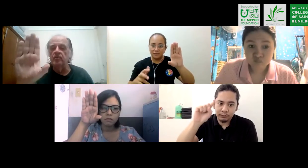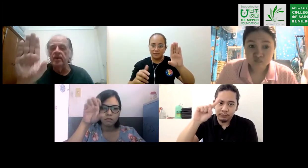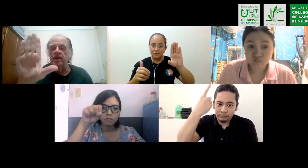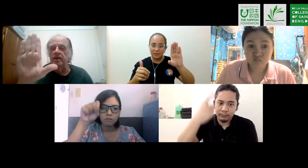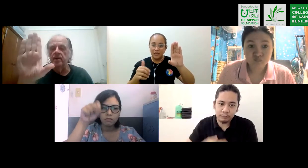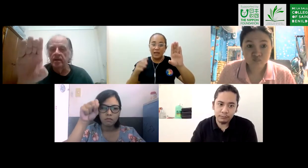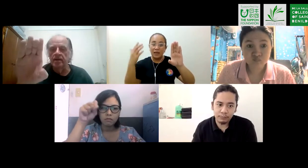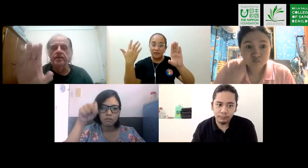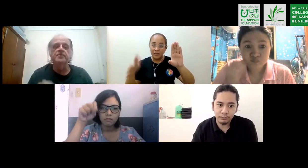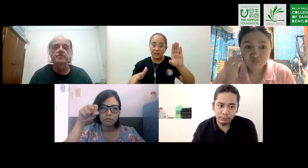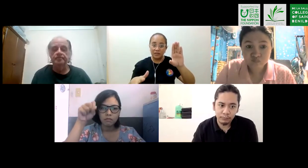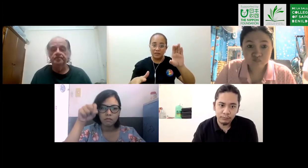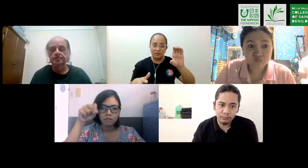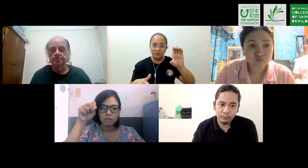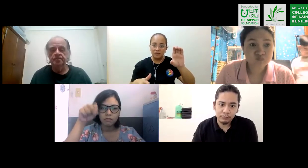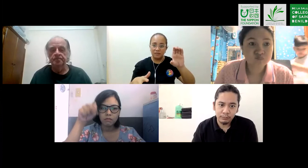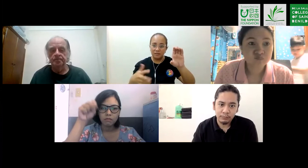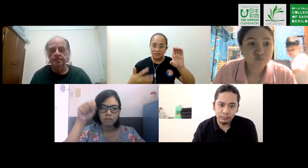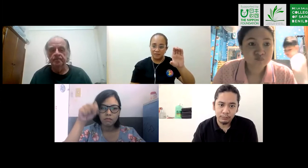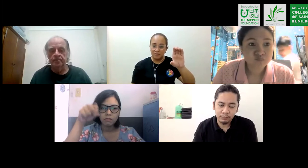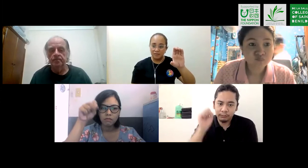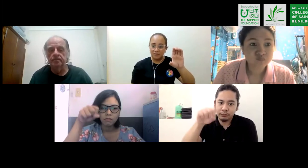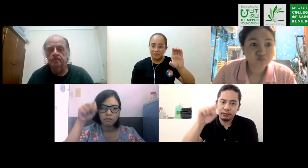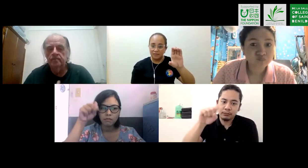then followed by this.